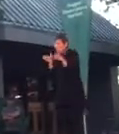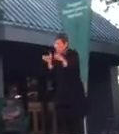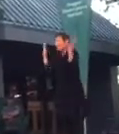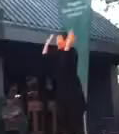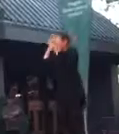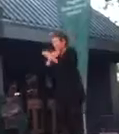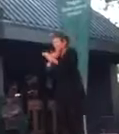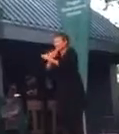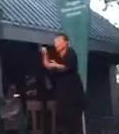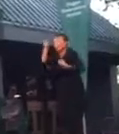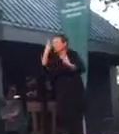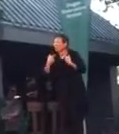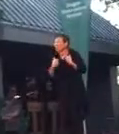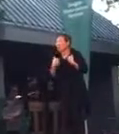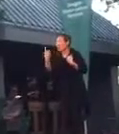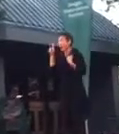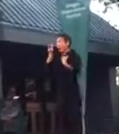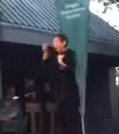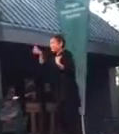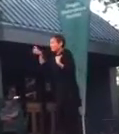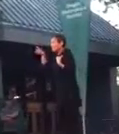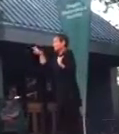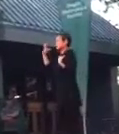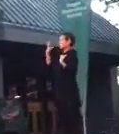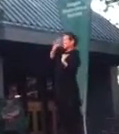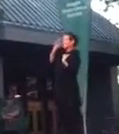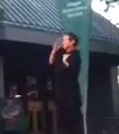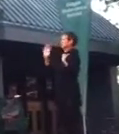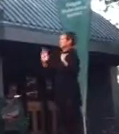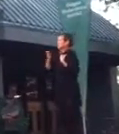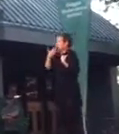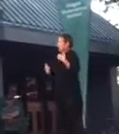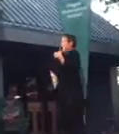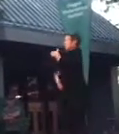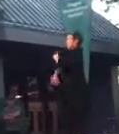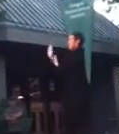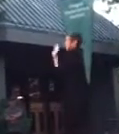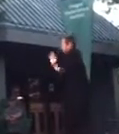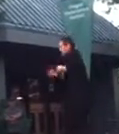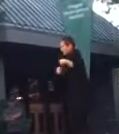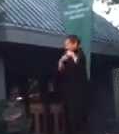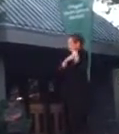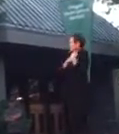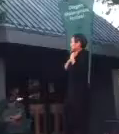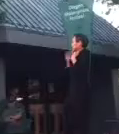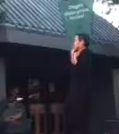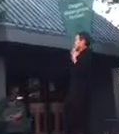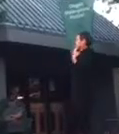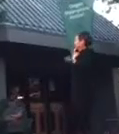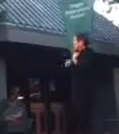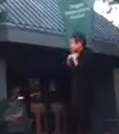night, avoid big spaces, keep to small. But if I asked him, he'd be angry, so I have to leave.